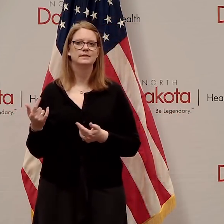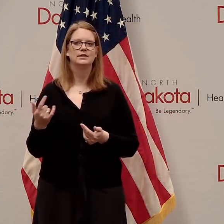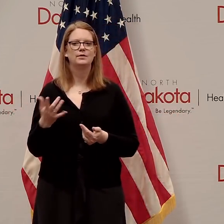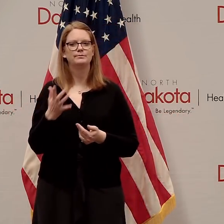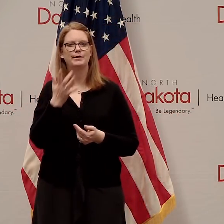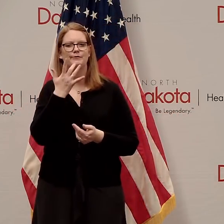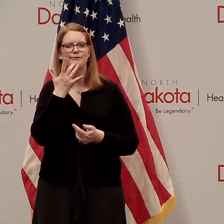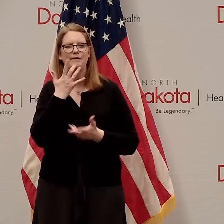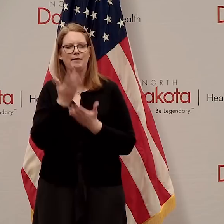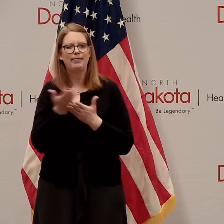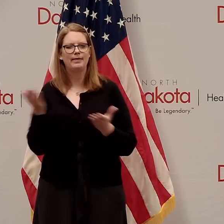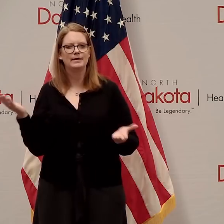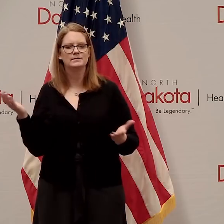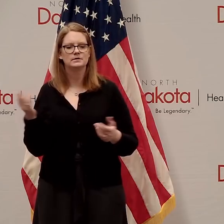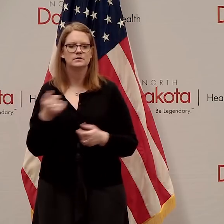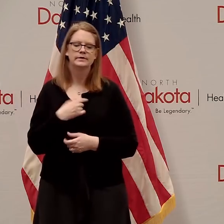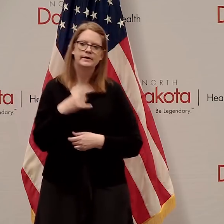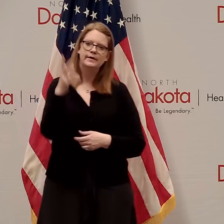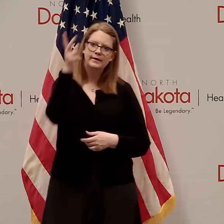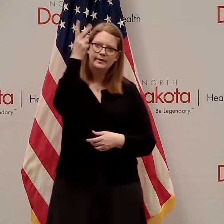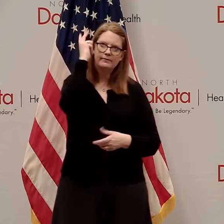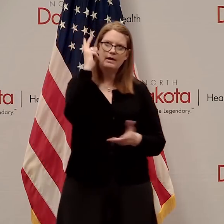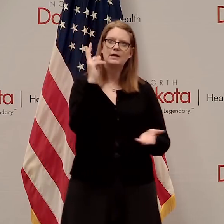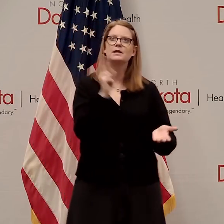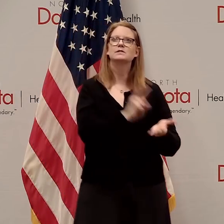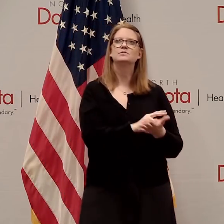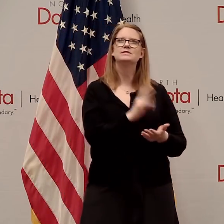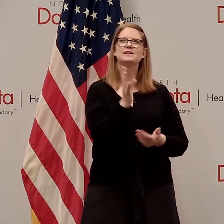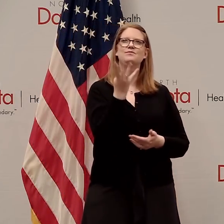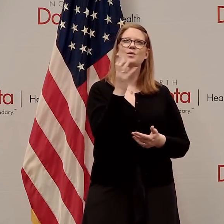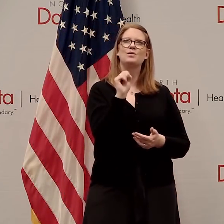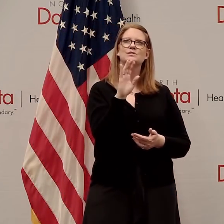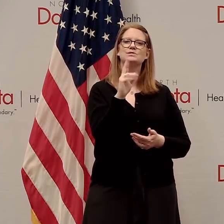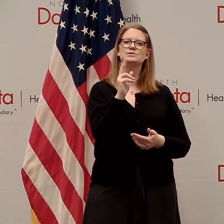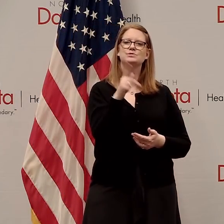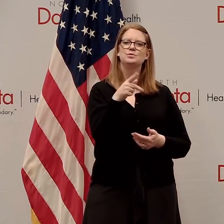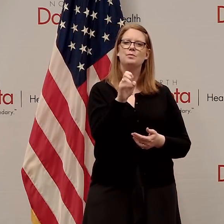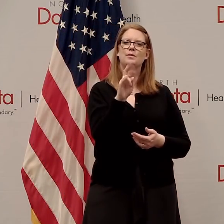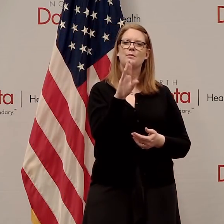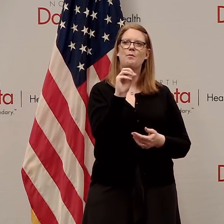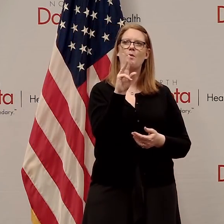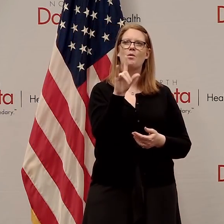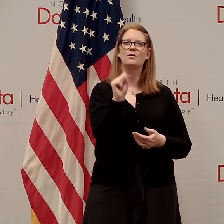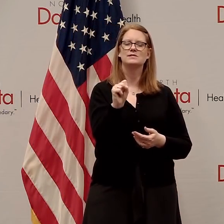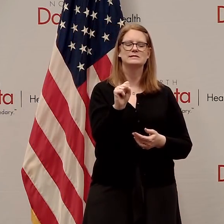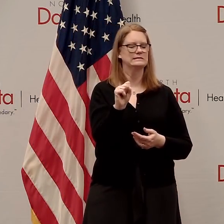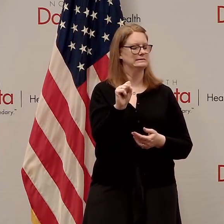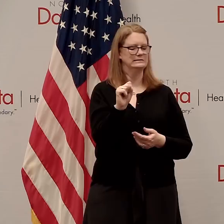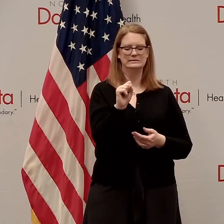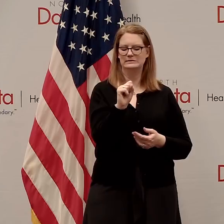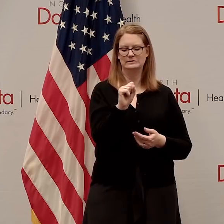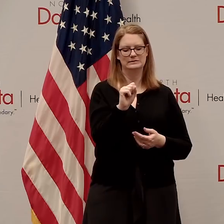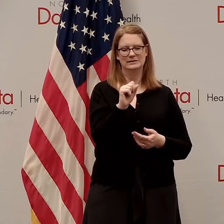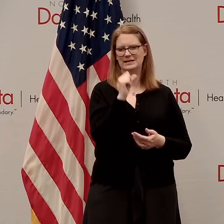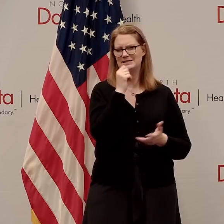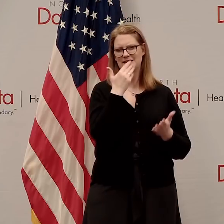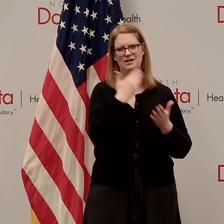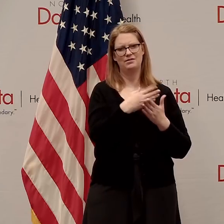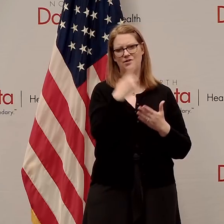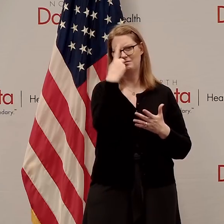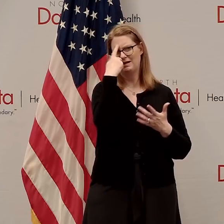Don't think about the Vikings losing 4 Super Bowls because that happened to some of us when we were in our youth. That's probably not good for your mental